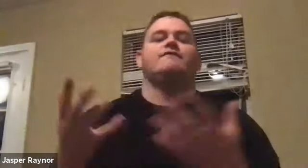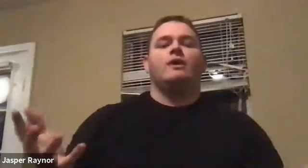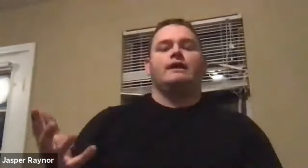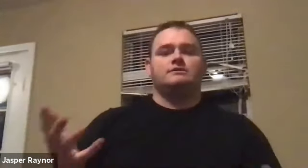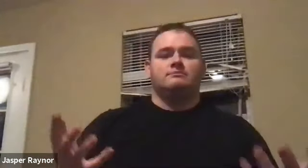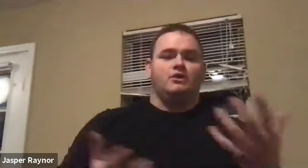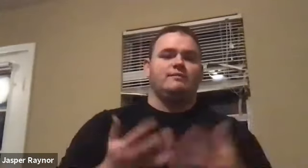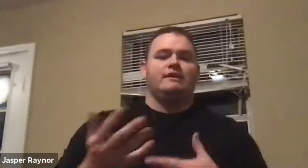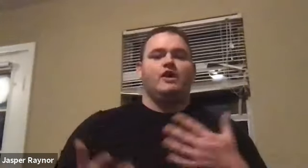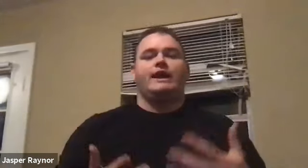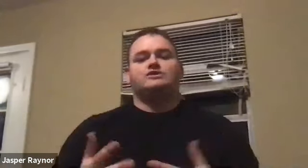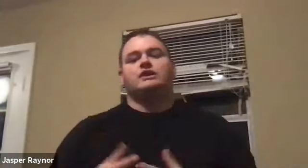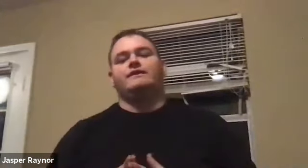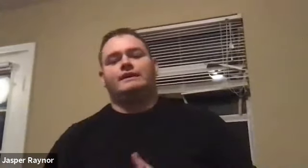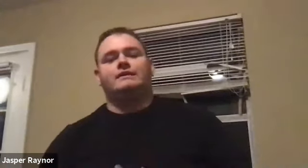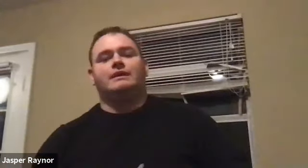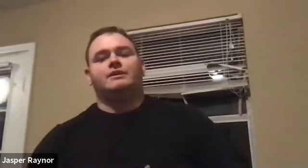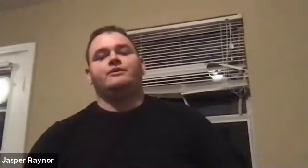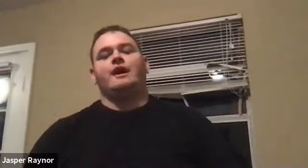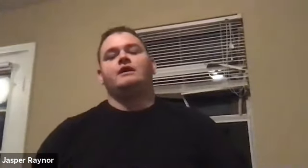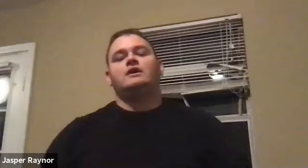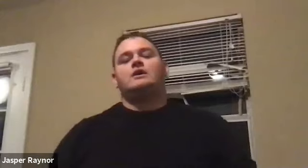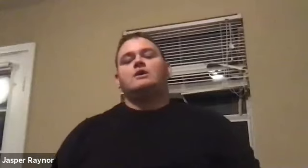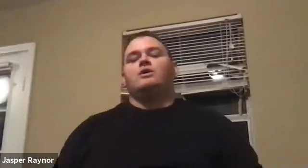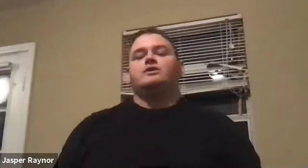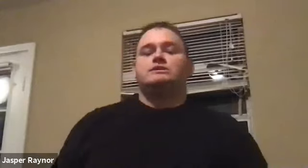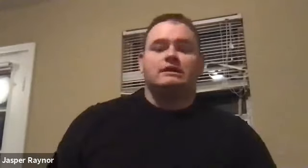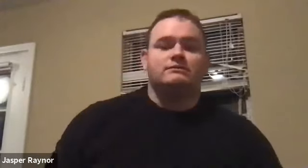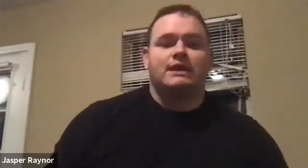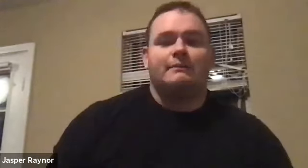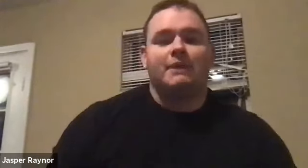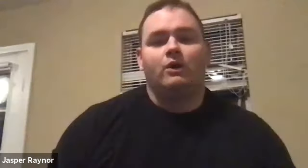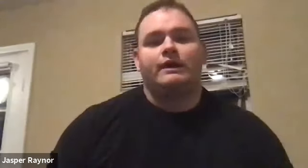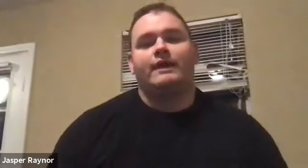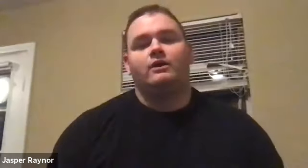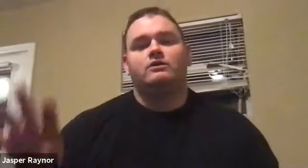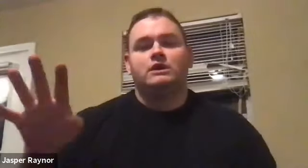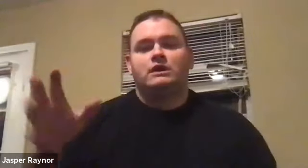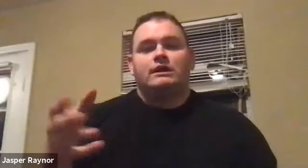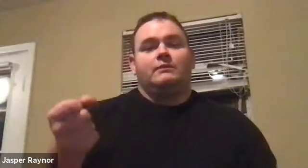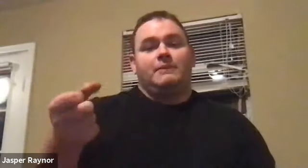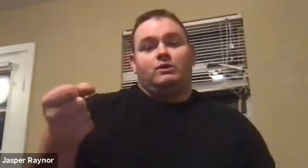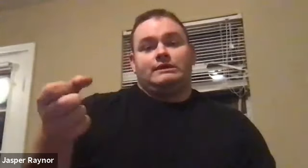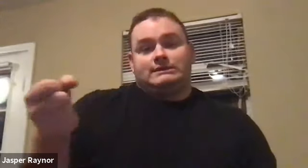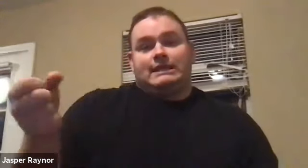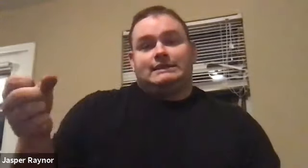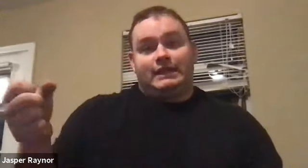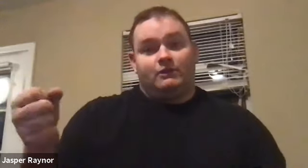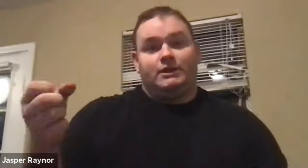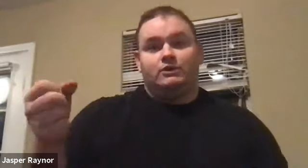full movement of their hand yet. They need to be able to do that. Or you'll see them sign milk, and they'll, like, milk stays here, but you'll